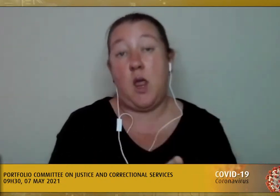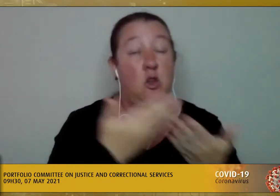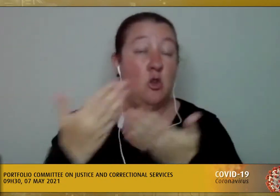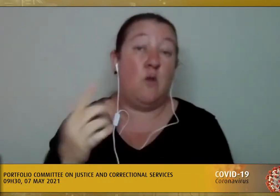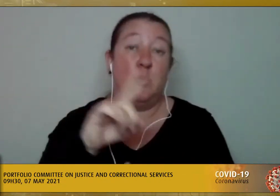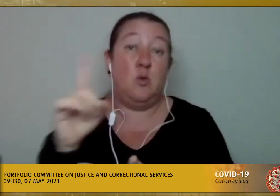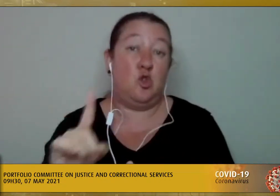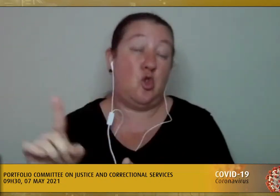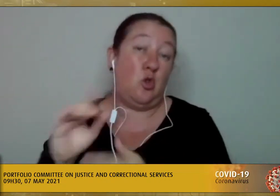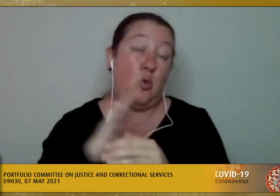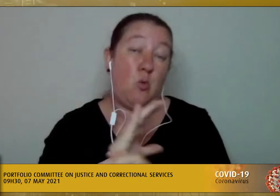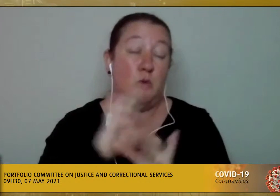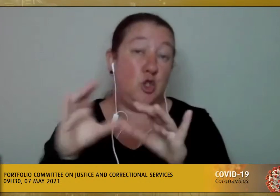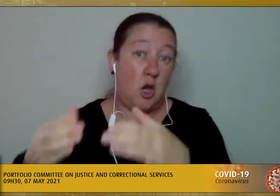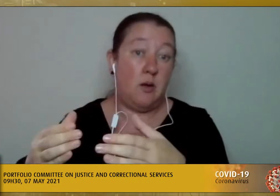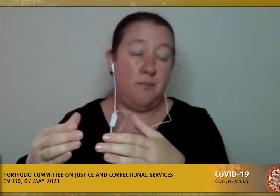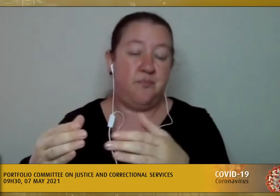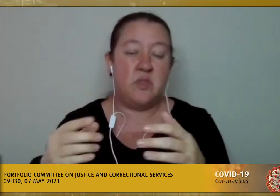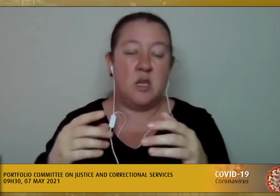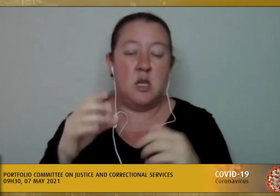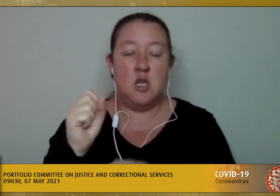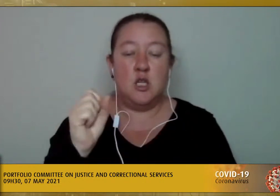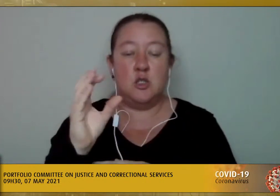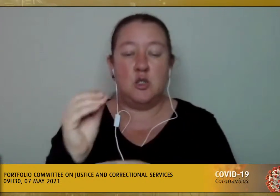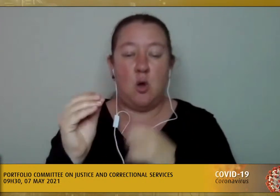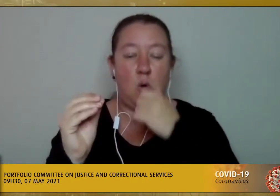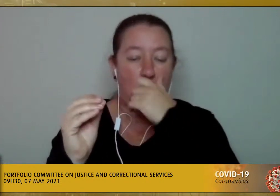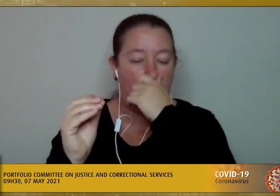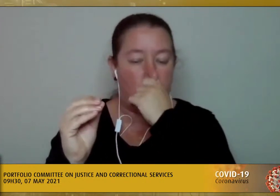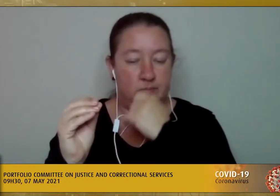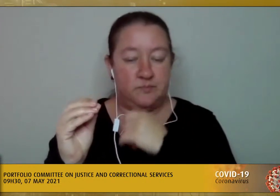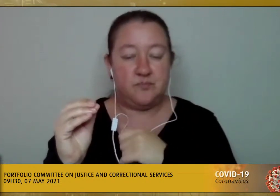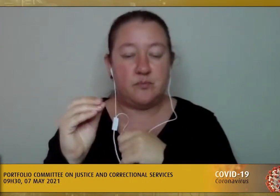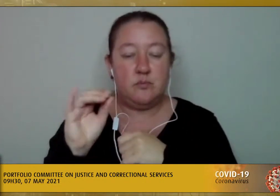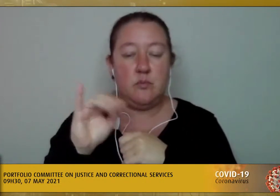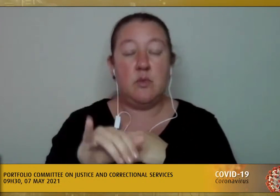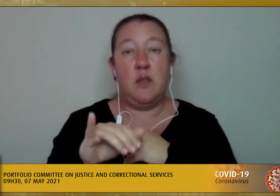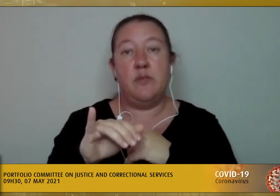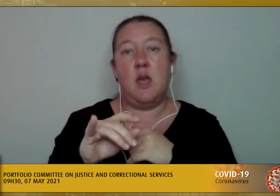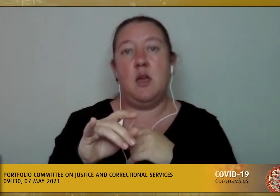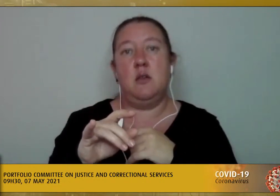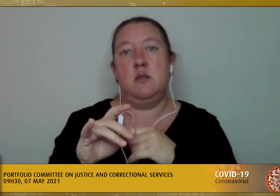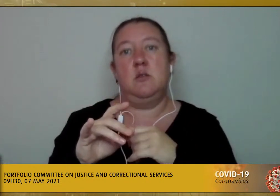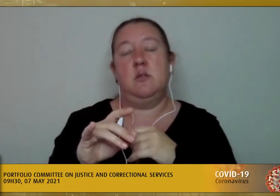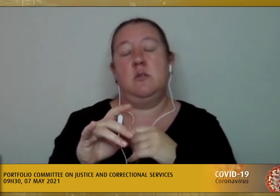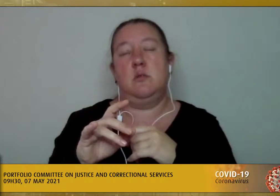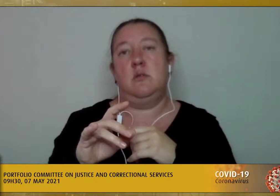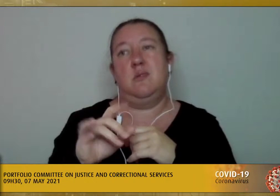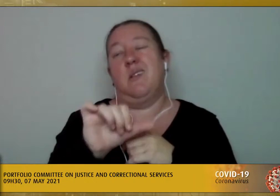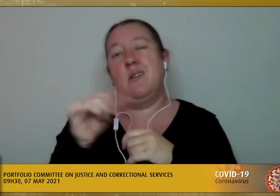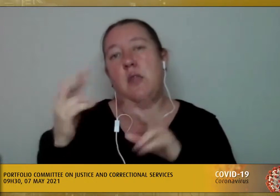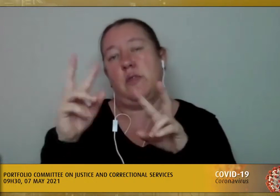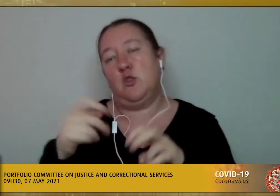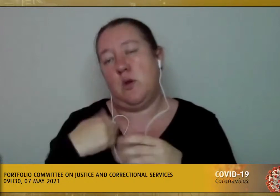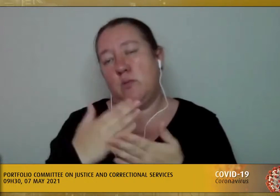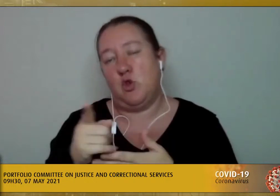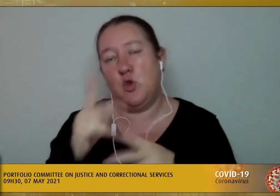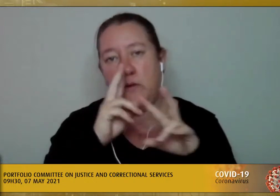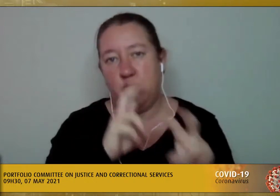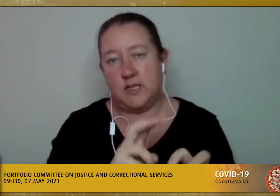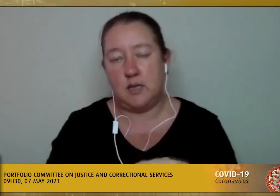Zonda Commission so that is a whole nother issue that that I'm sure you are investigating as well